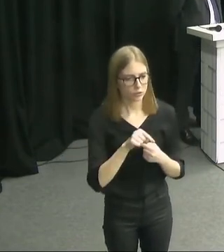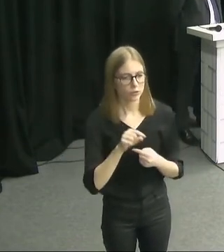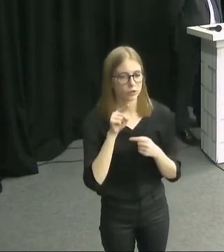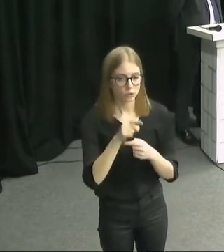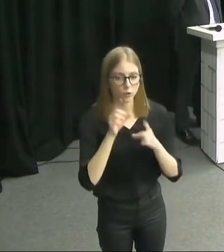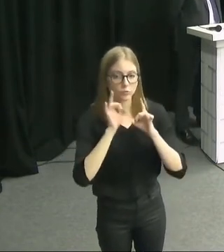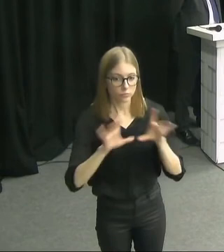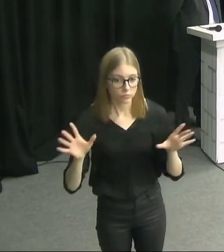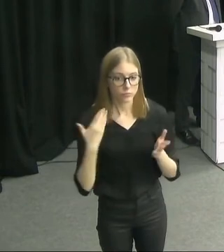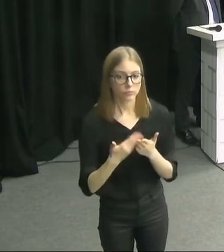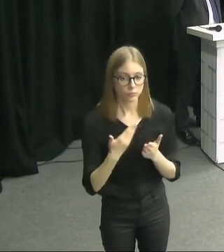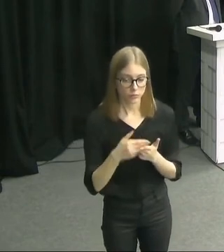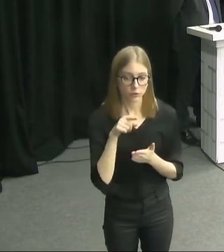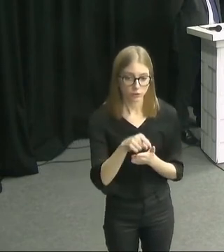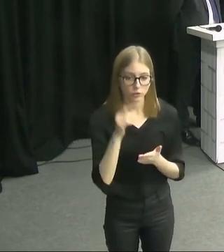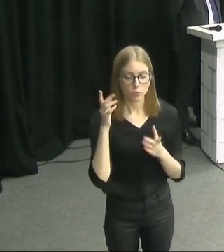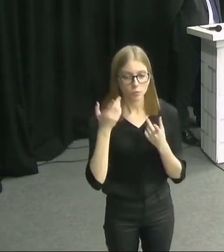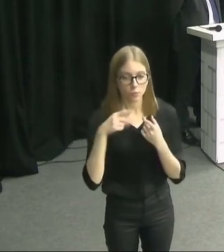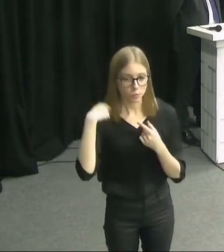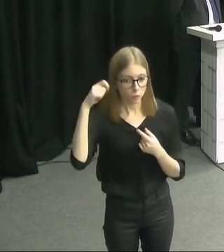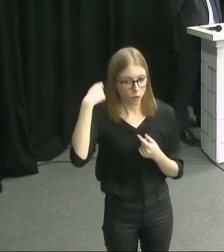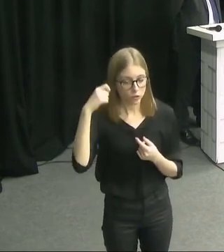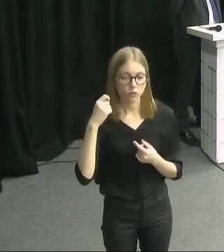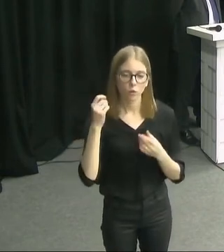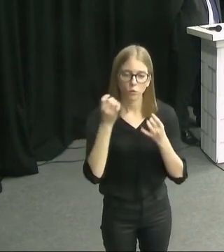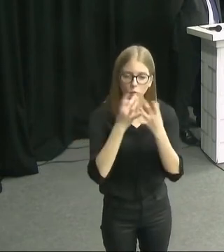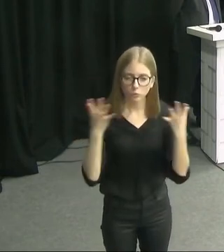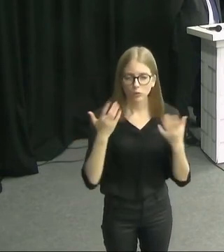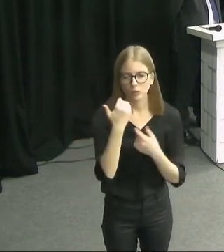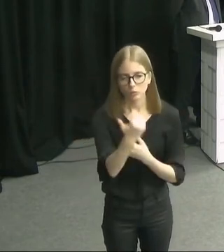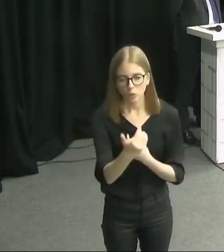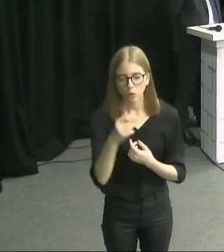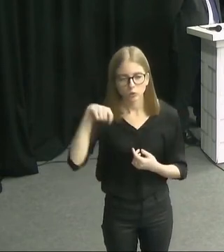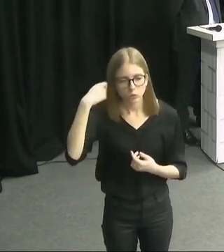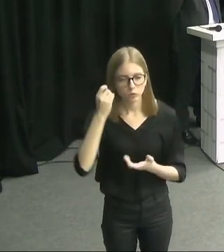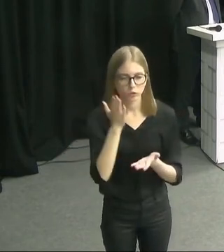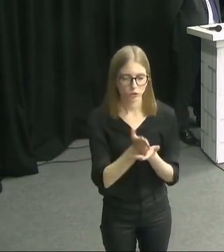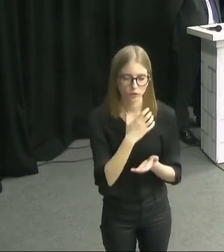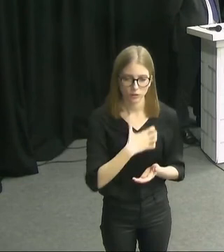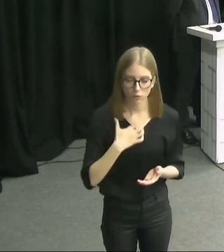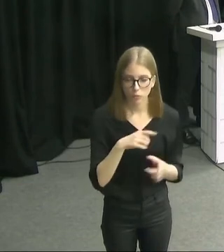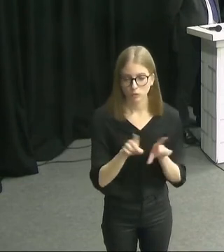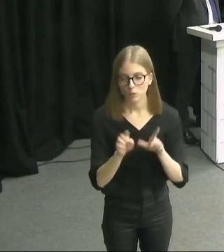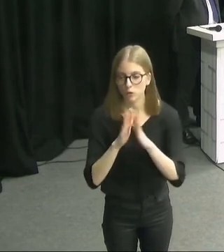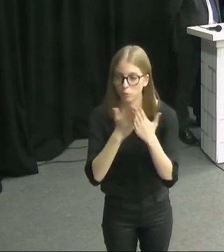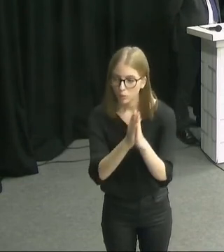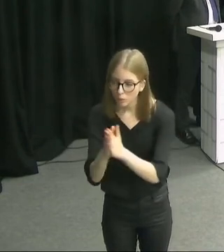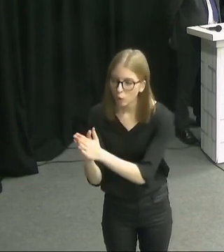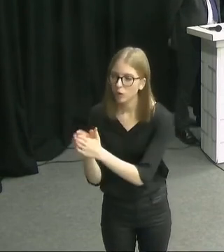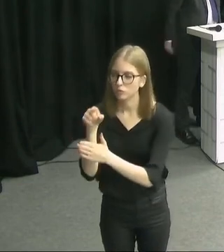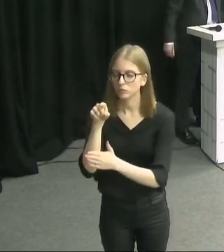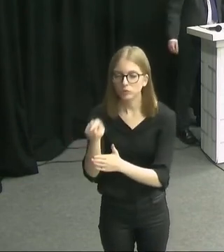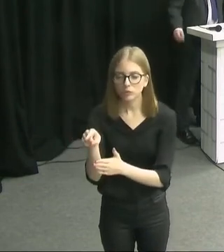Lithuania, is different from those universities because it's a cultural area, a cultural institution as